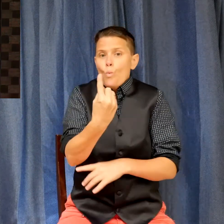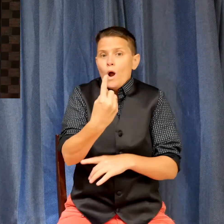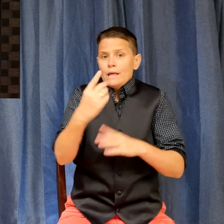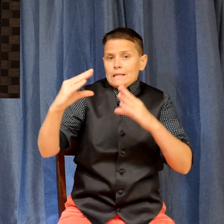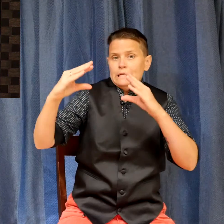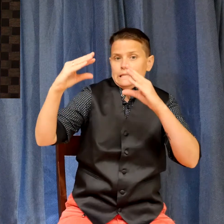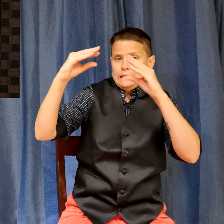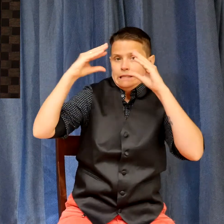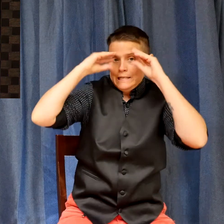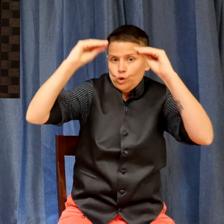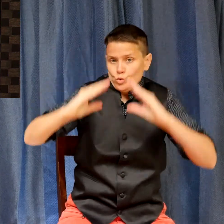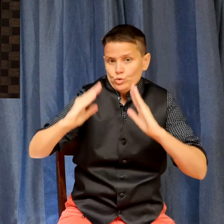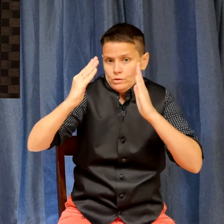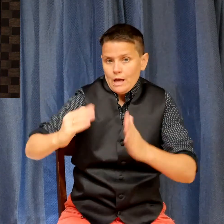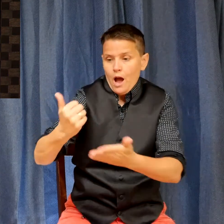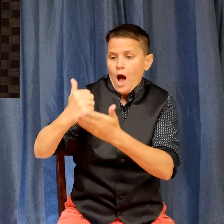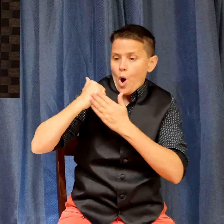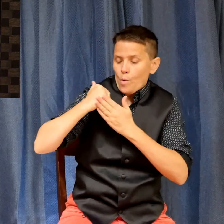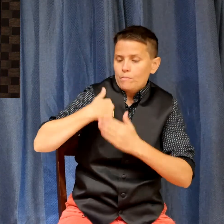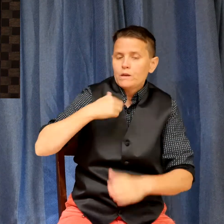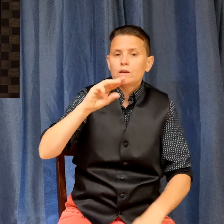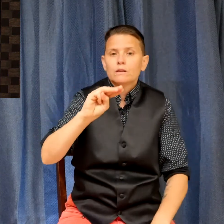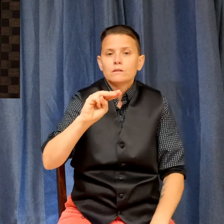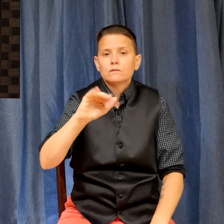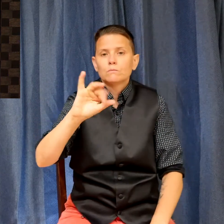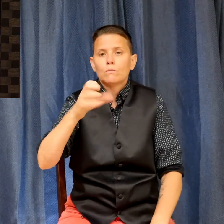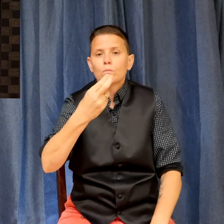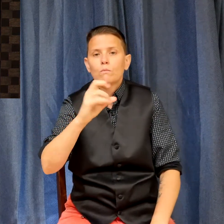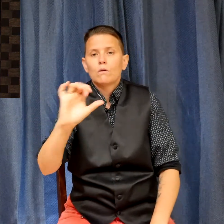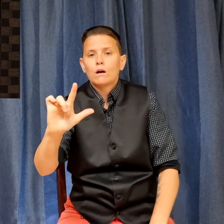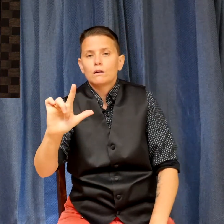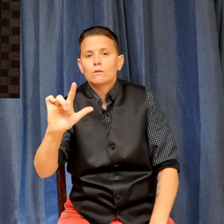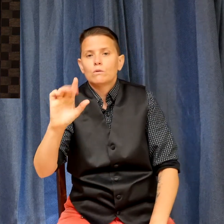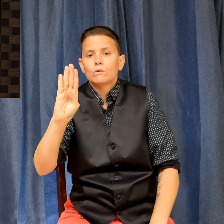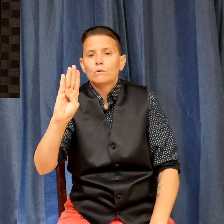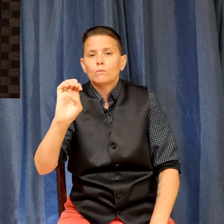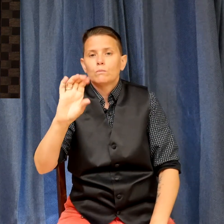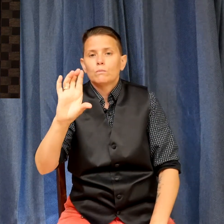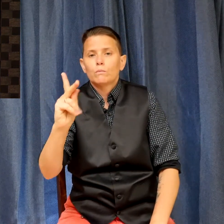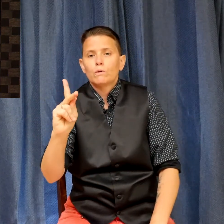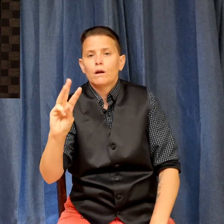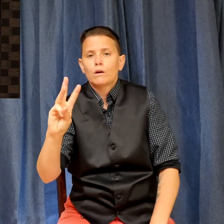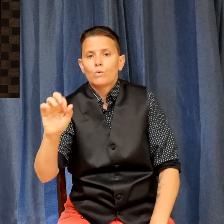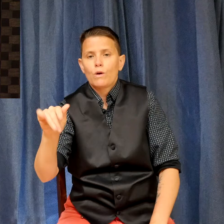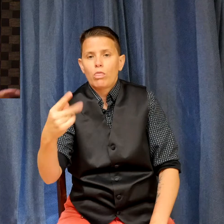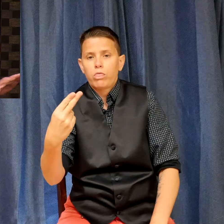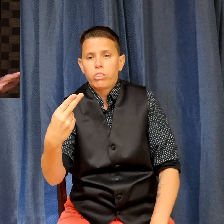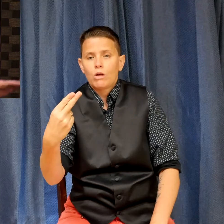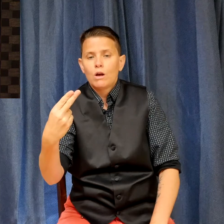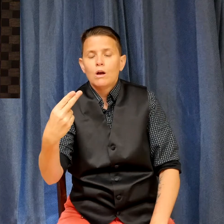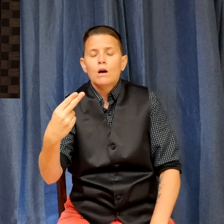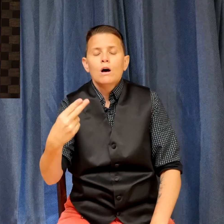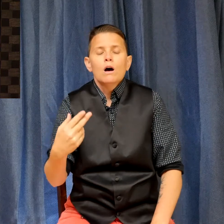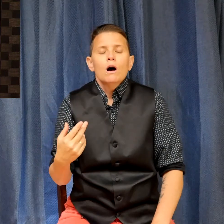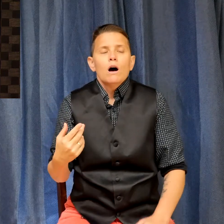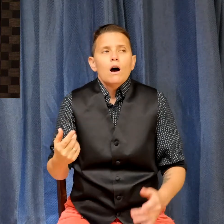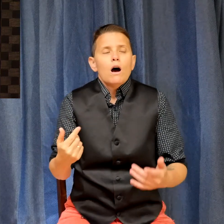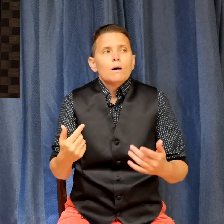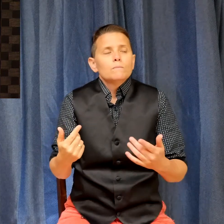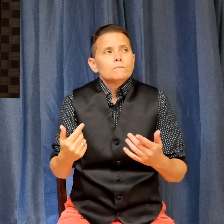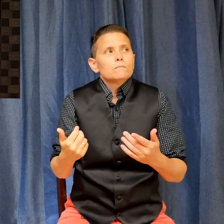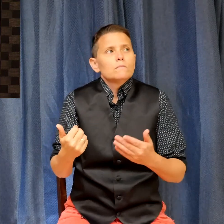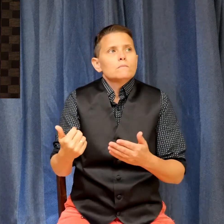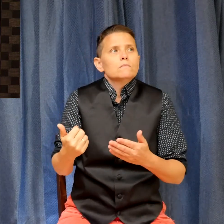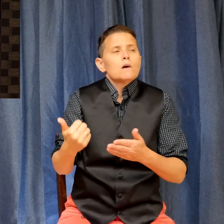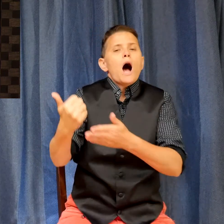vision. How to vision, yeah. Because a vision pulls you forward. Yeah. So there's the long answer to a very short question. It's a